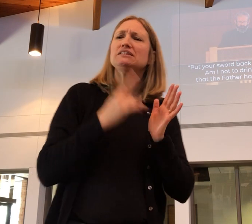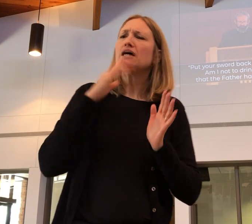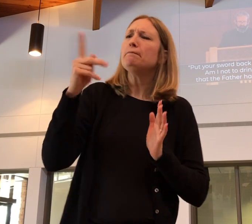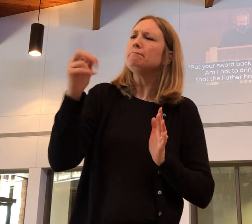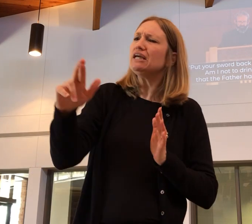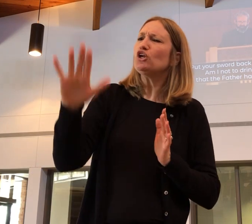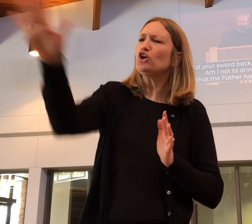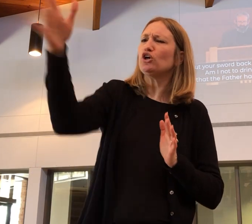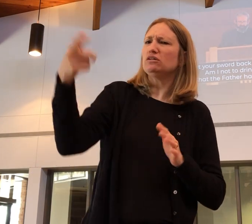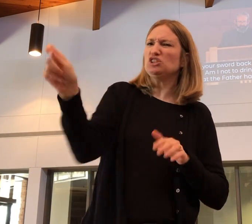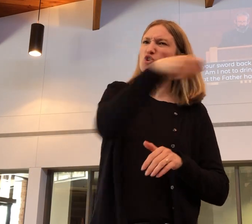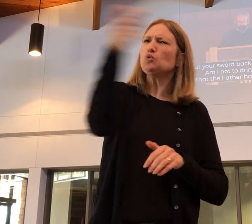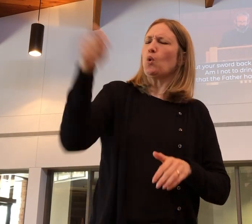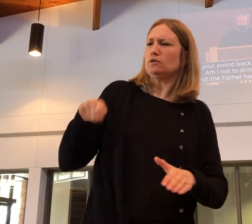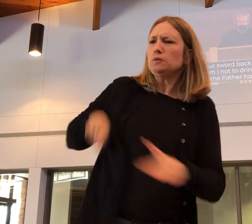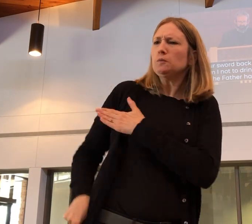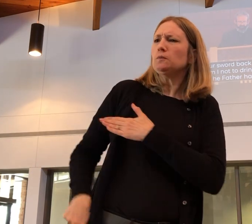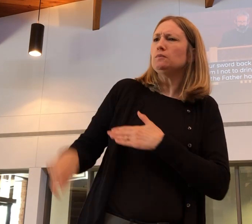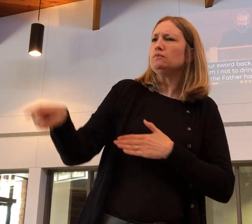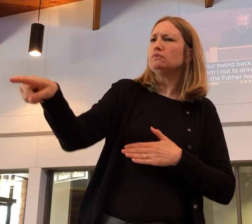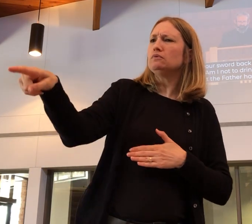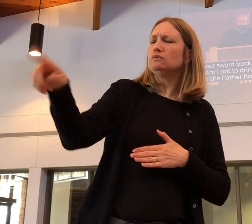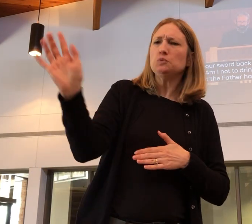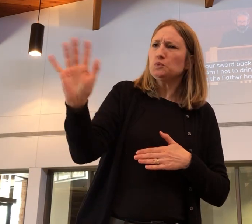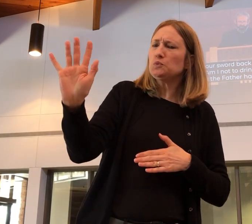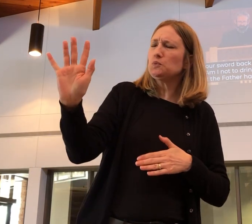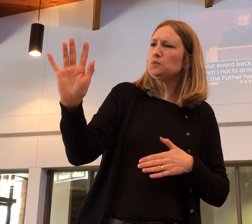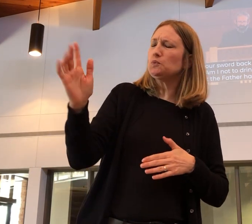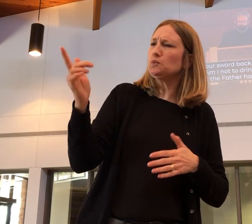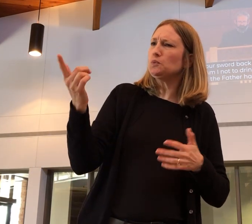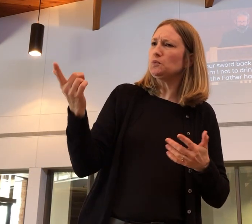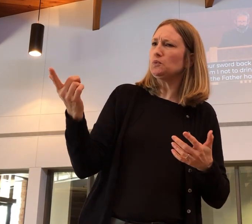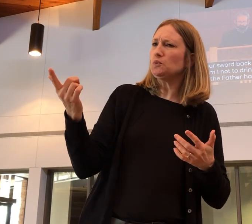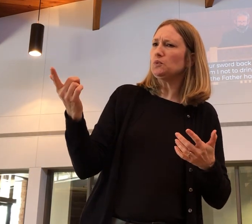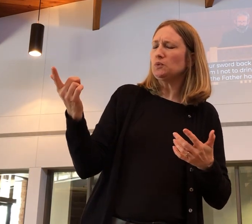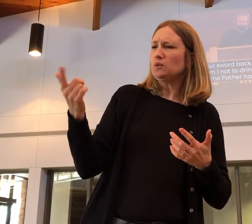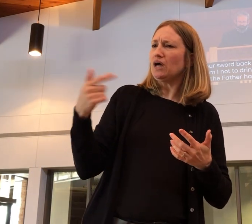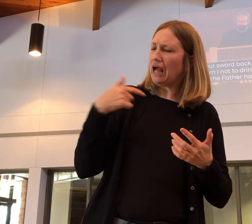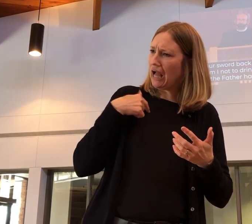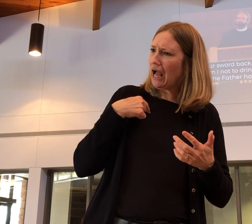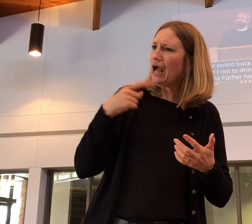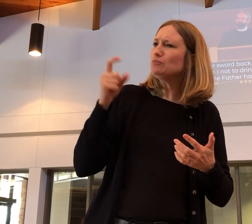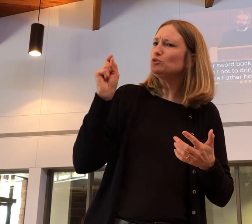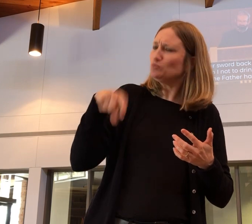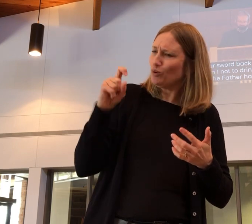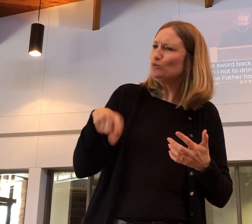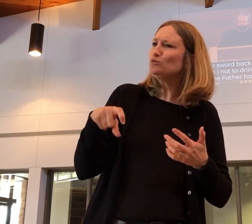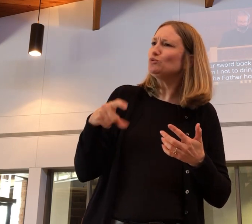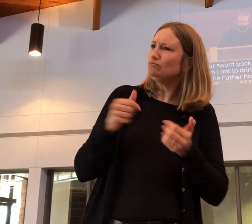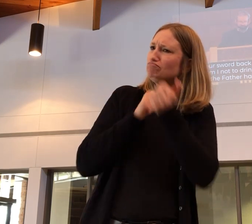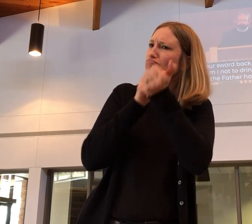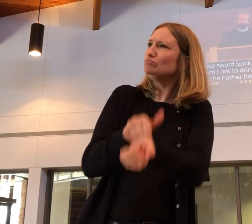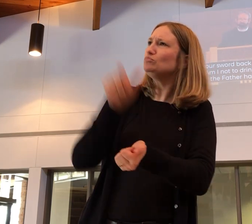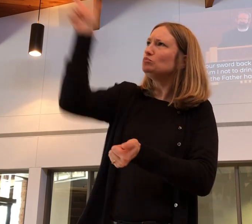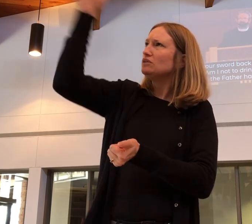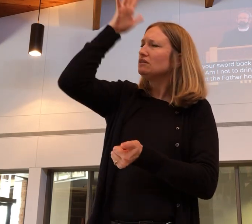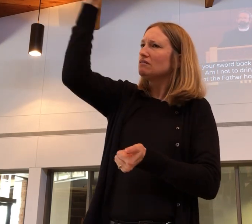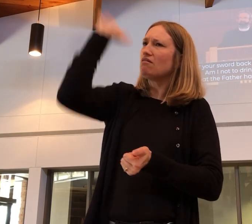your sword back in its sheath. Am I not to drink the cup that the Father has given me?"